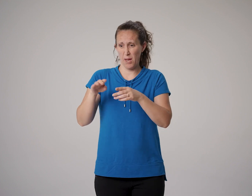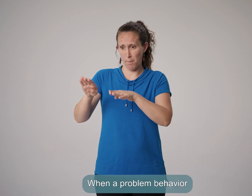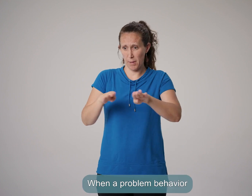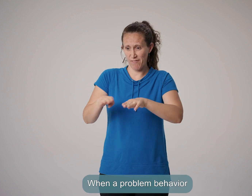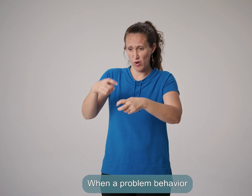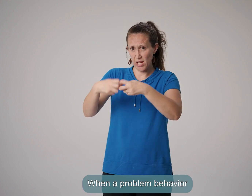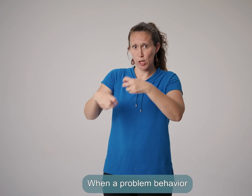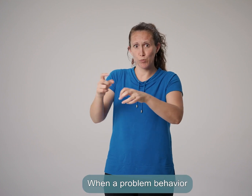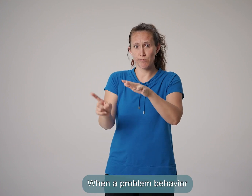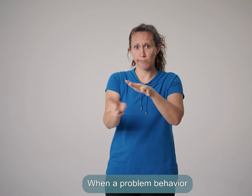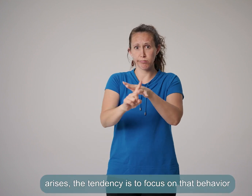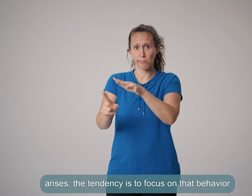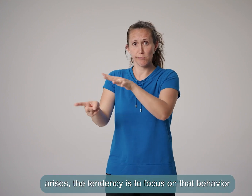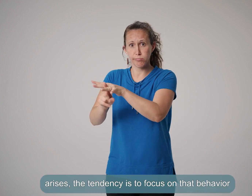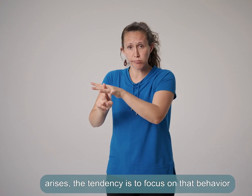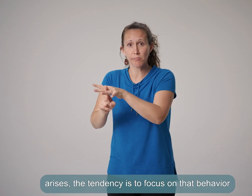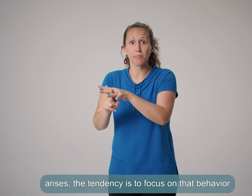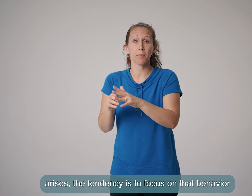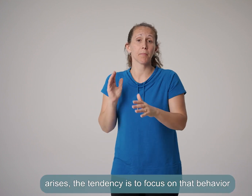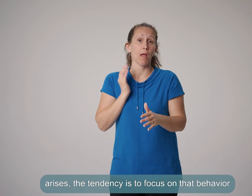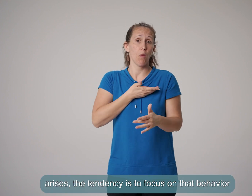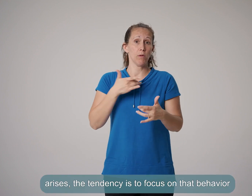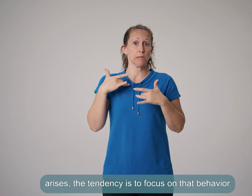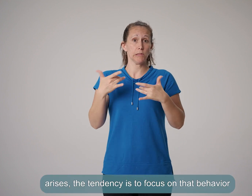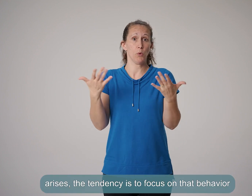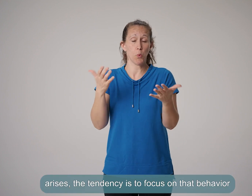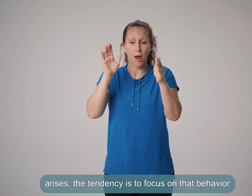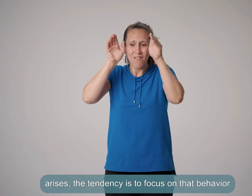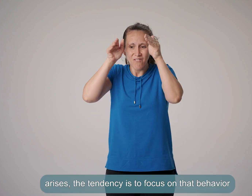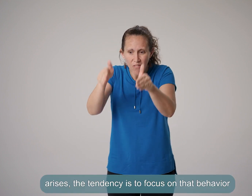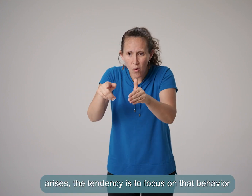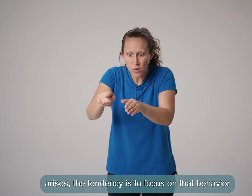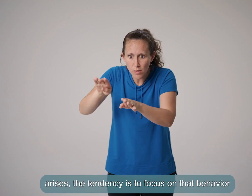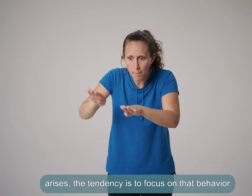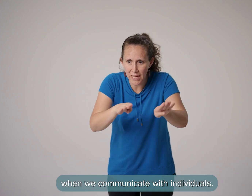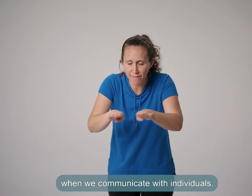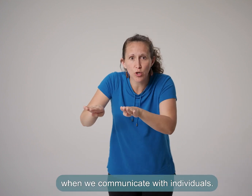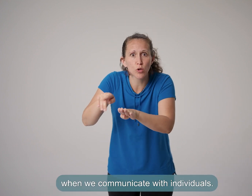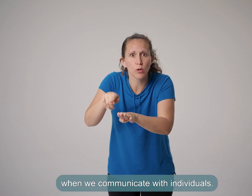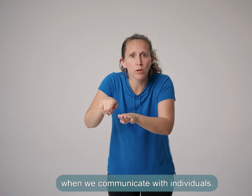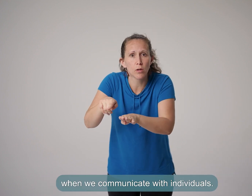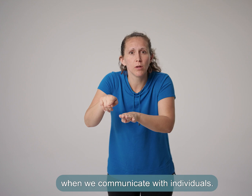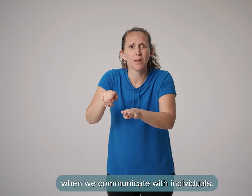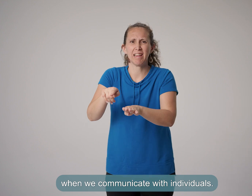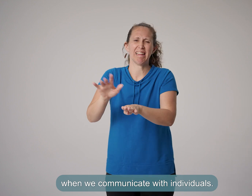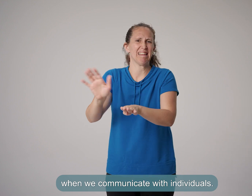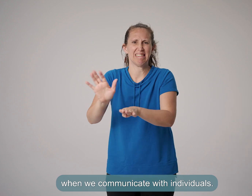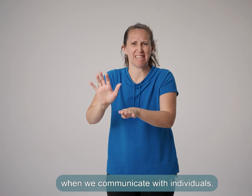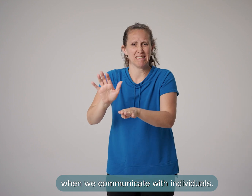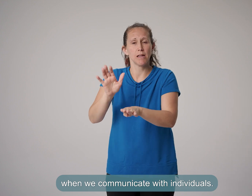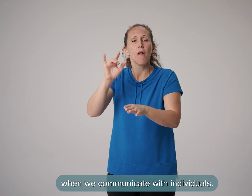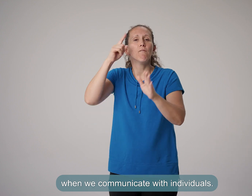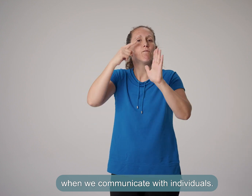When a problem behavior arises, the tendency is to focus on that behavior when we communicate with individuals.